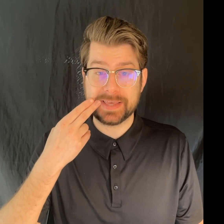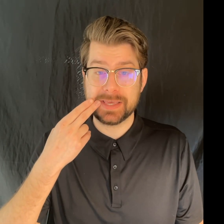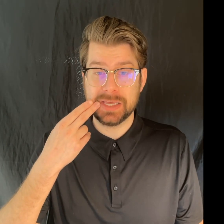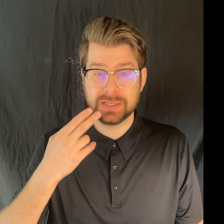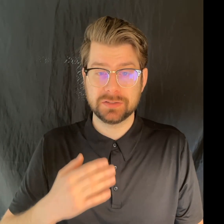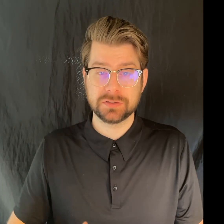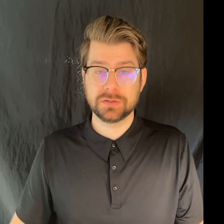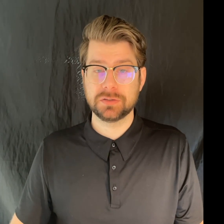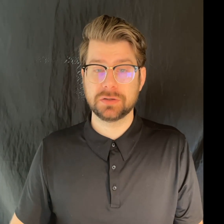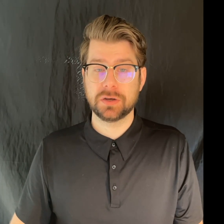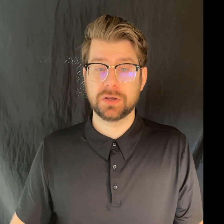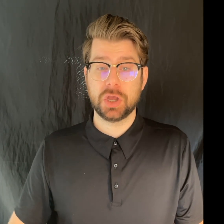kooky,